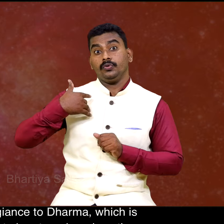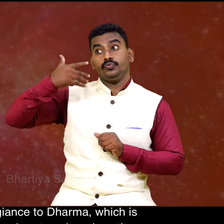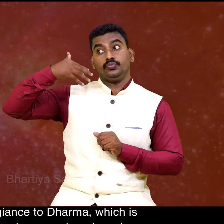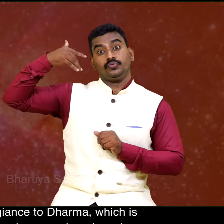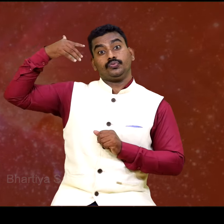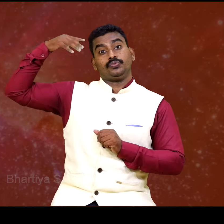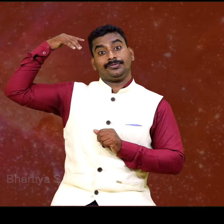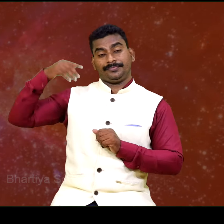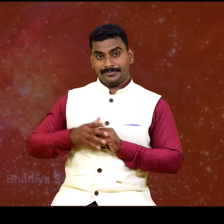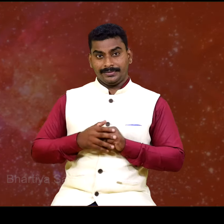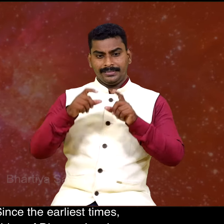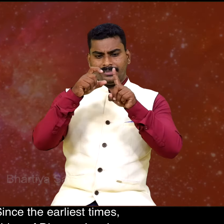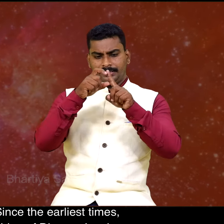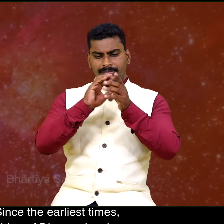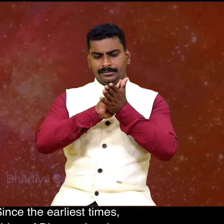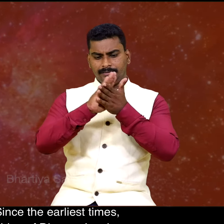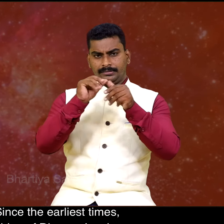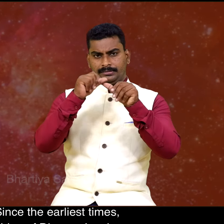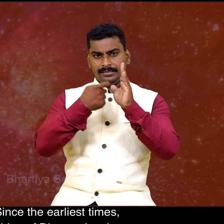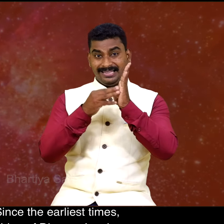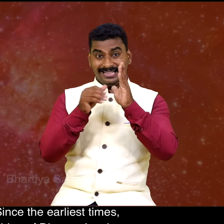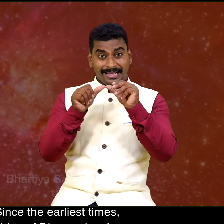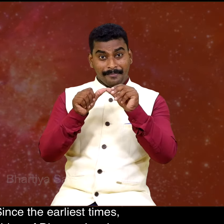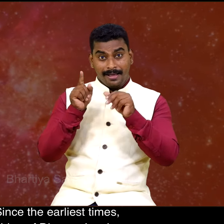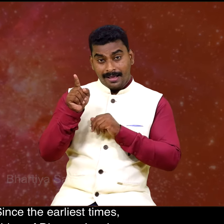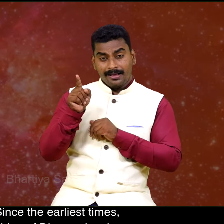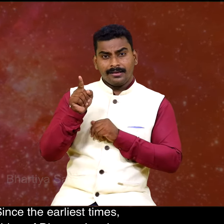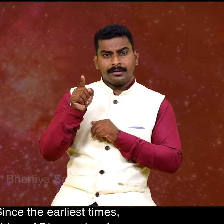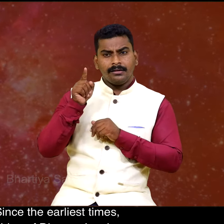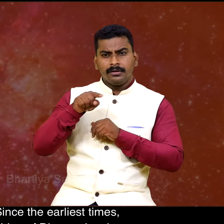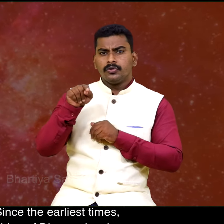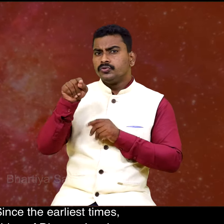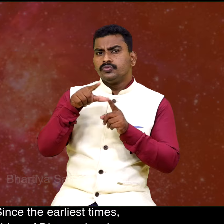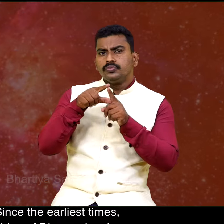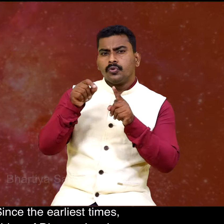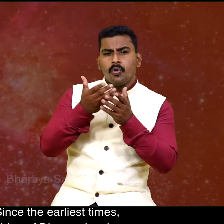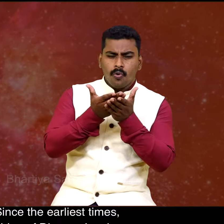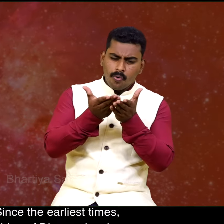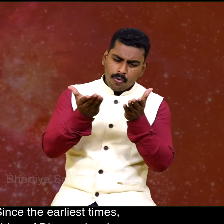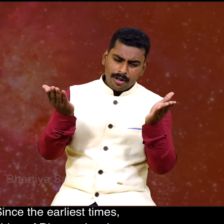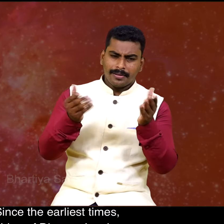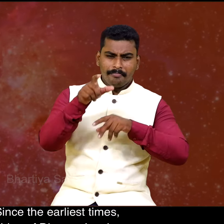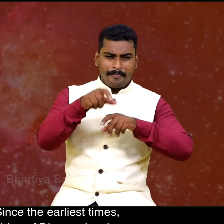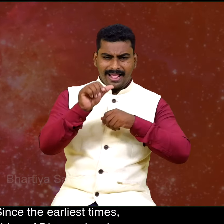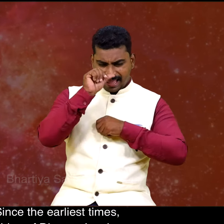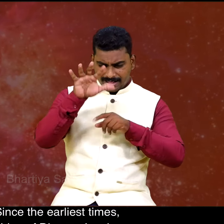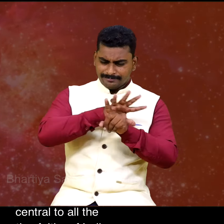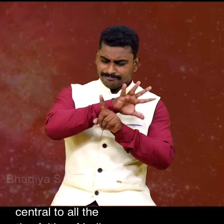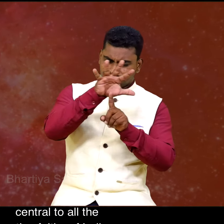the earliest times, the idea of Dharma has been central to all